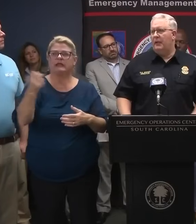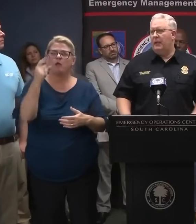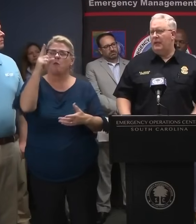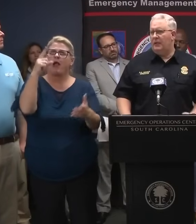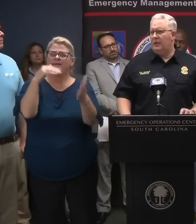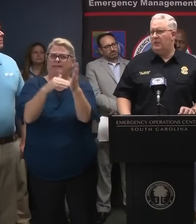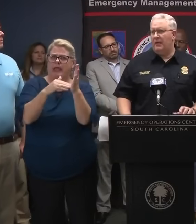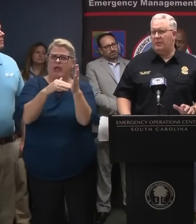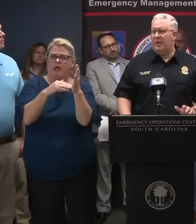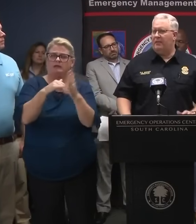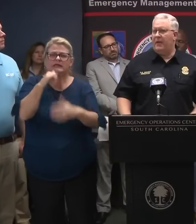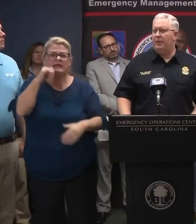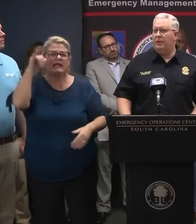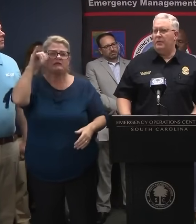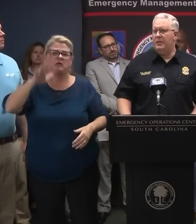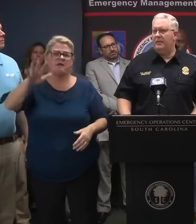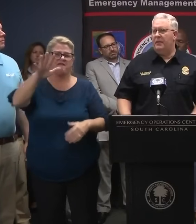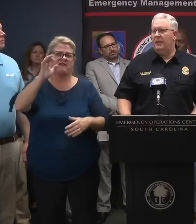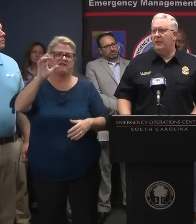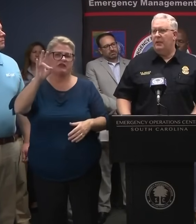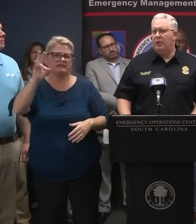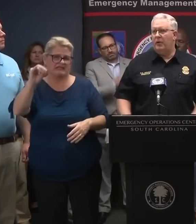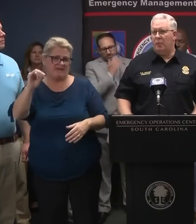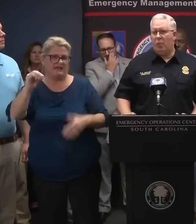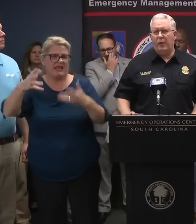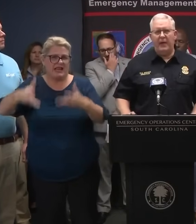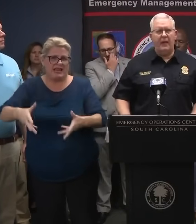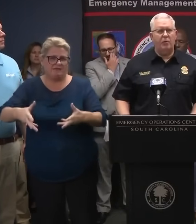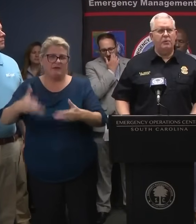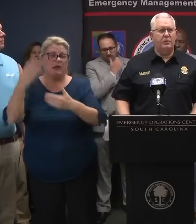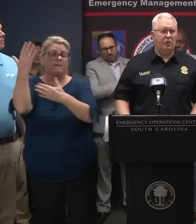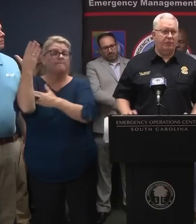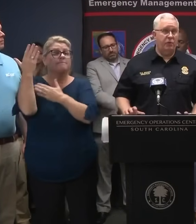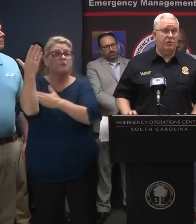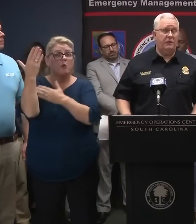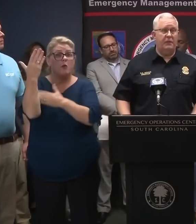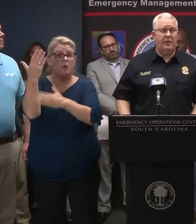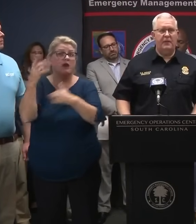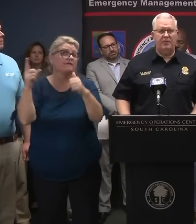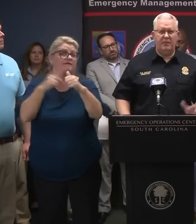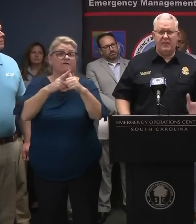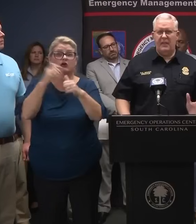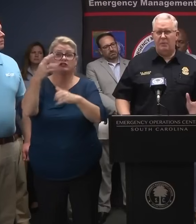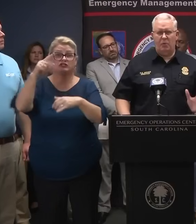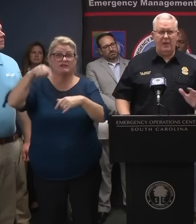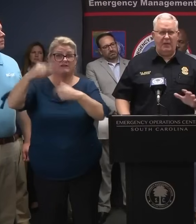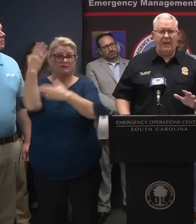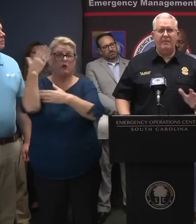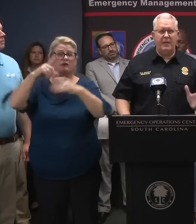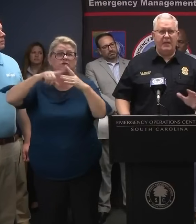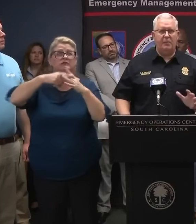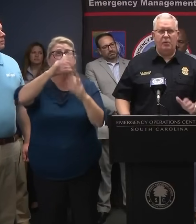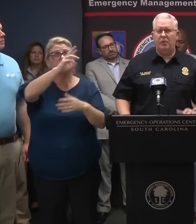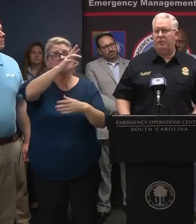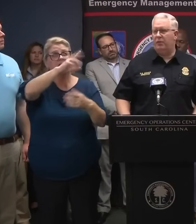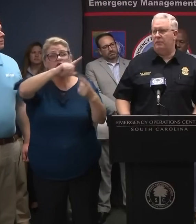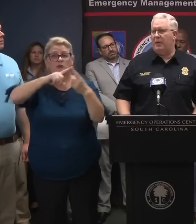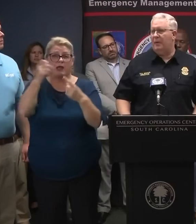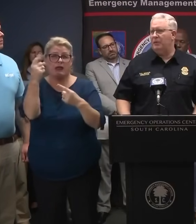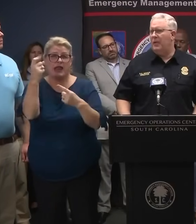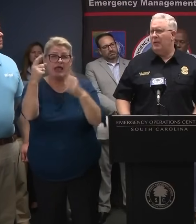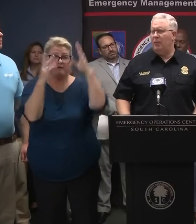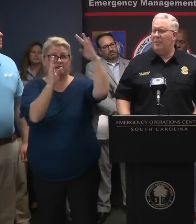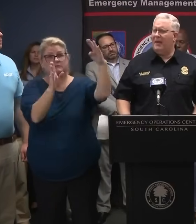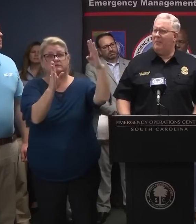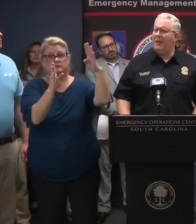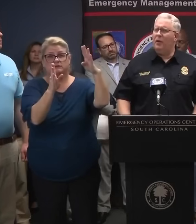Saturday, and then yesterday it was about 570. During the morning hours, our first shift today, 6 a.m. to around 11 a.m. during those first few